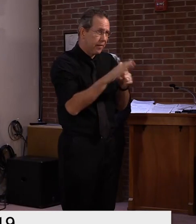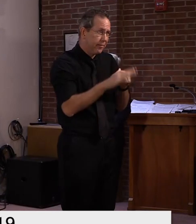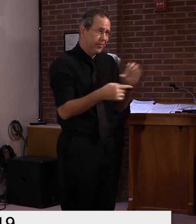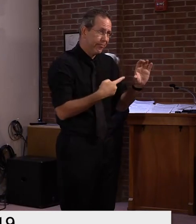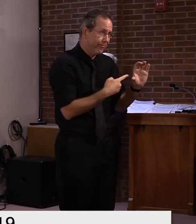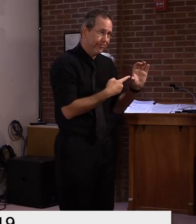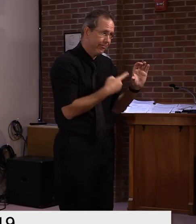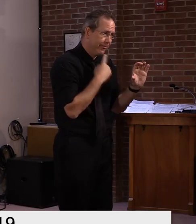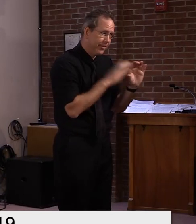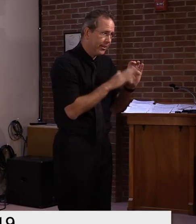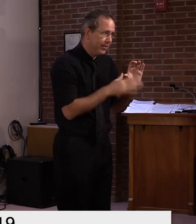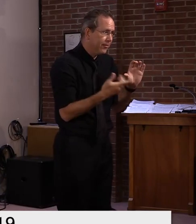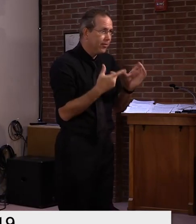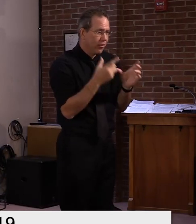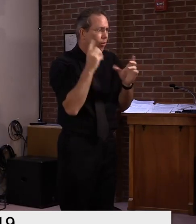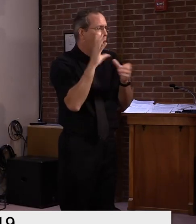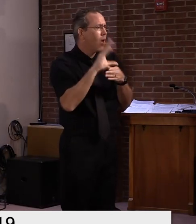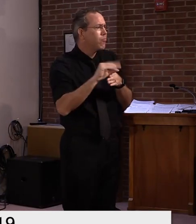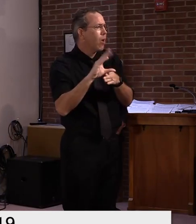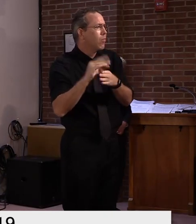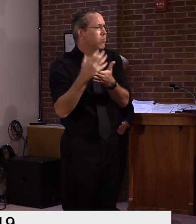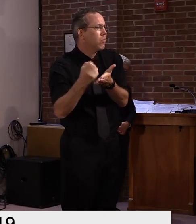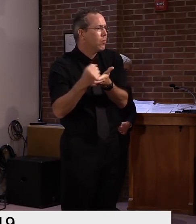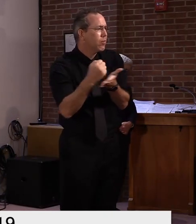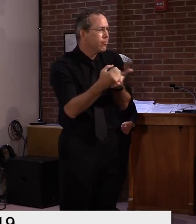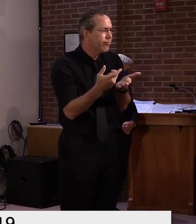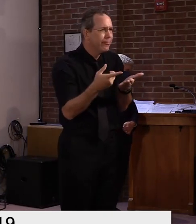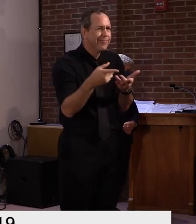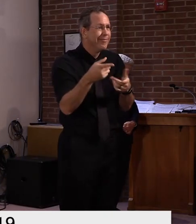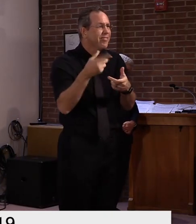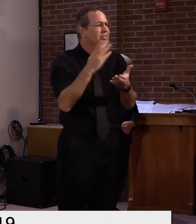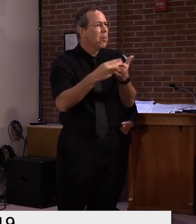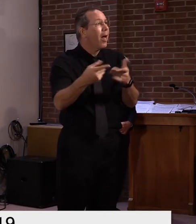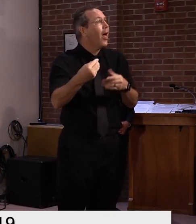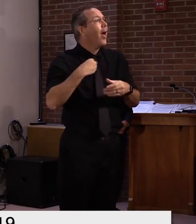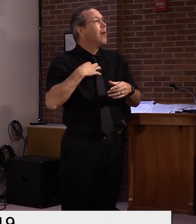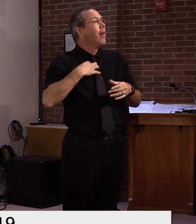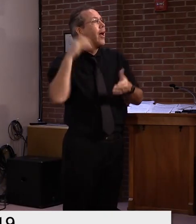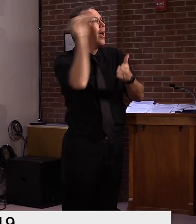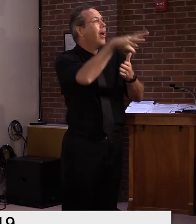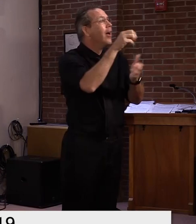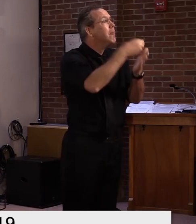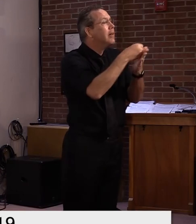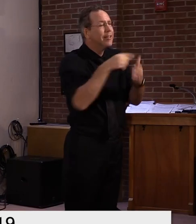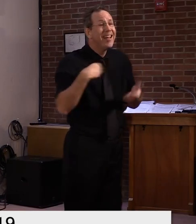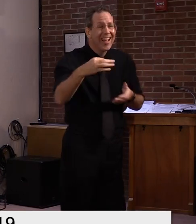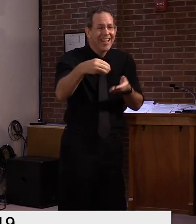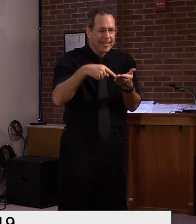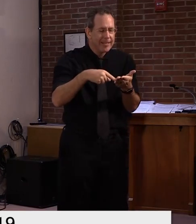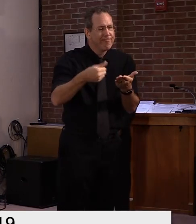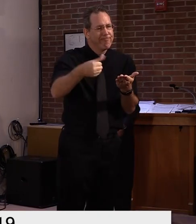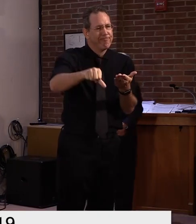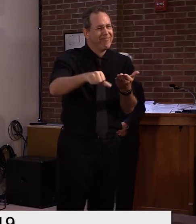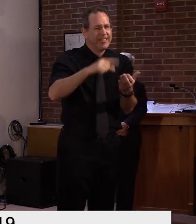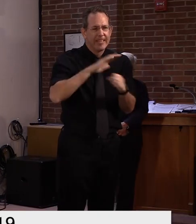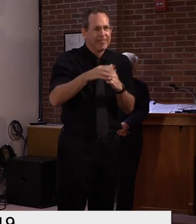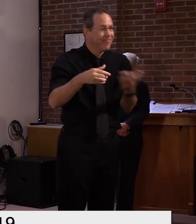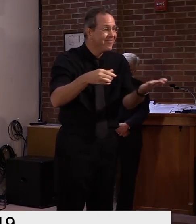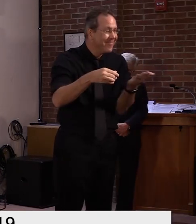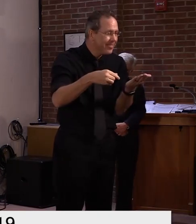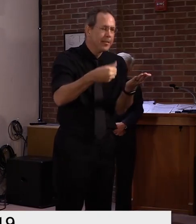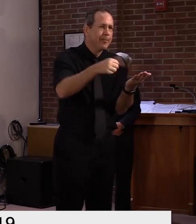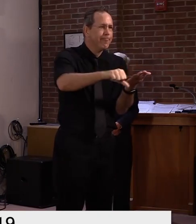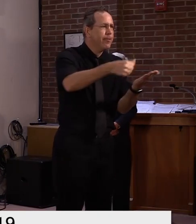away. But now there's an opportunity and a need to continue this work. The legislature